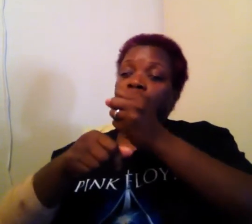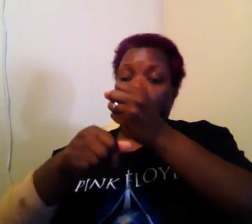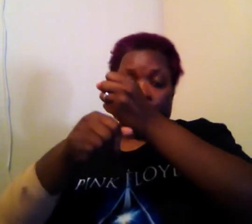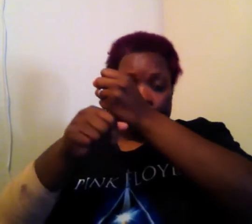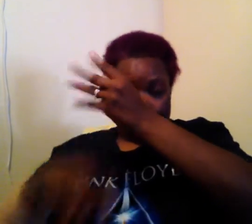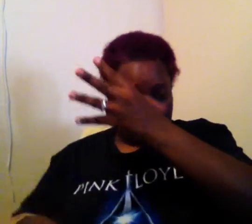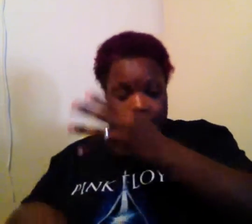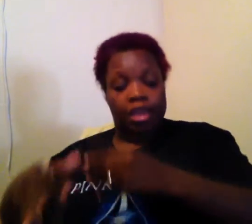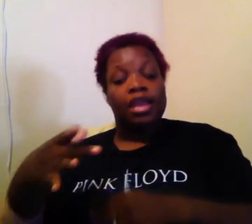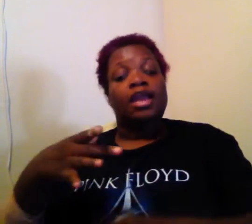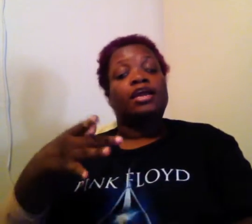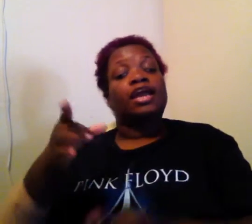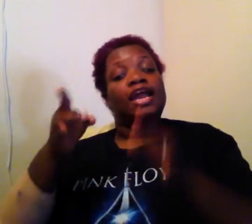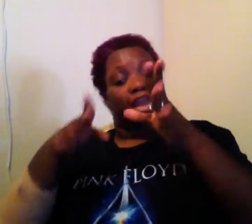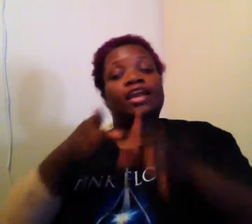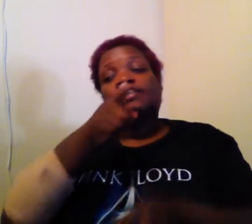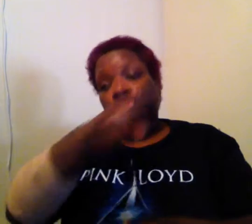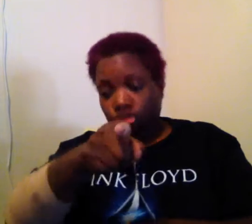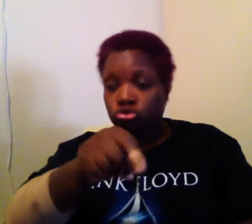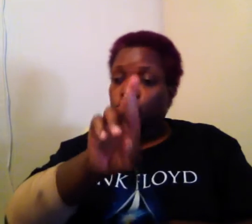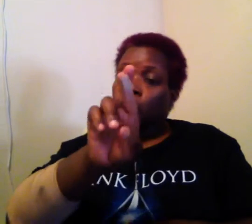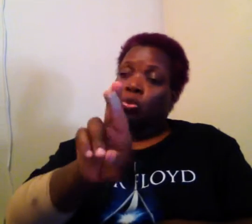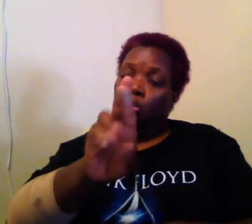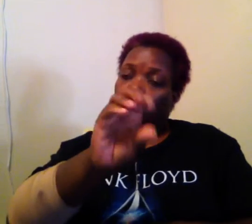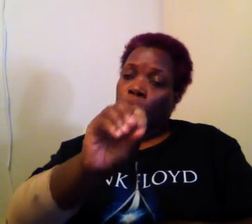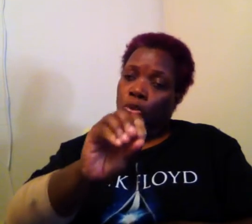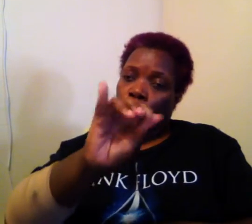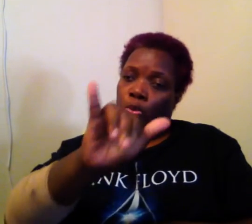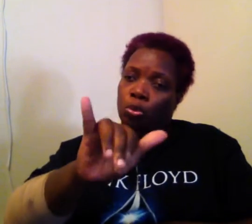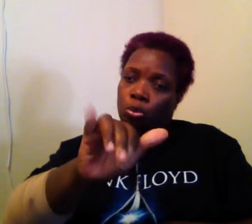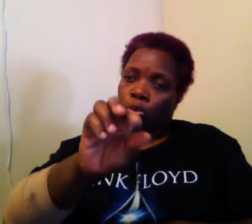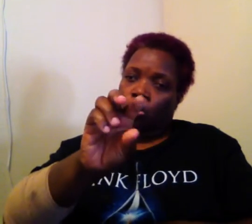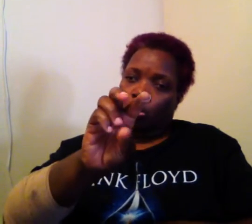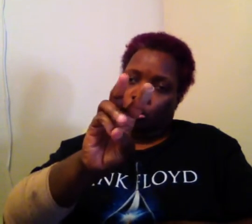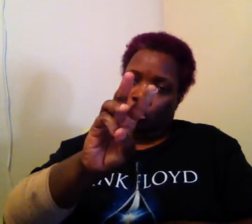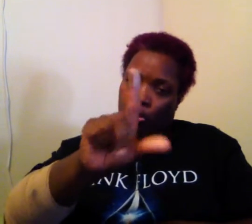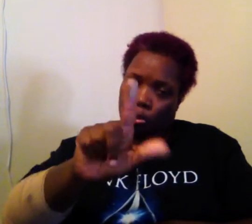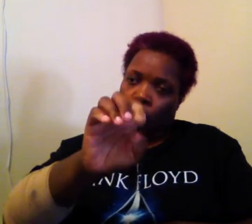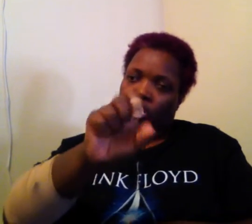...any... ...exy... ...wise.